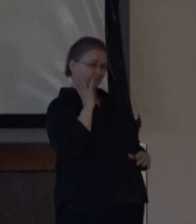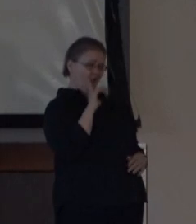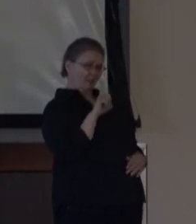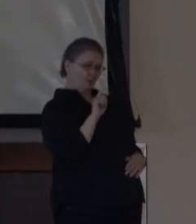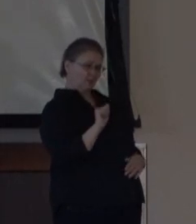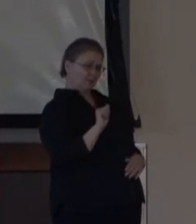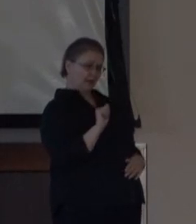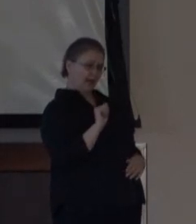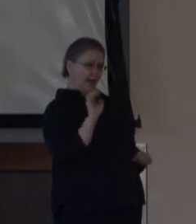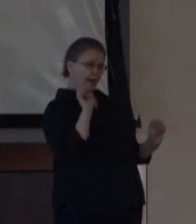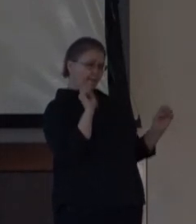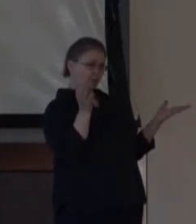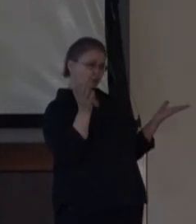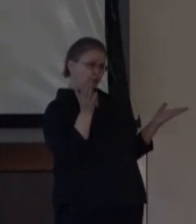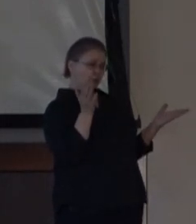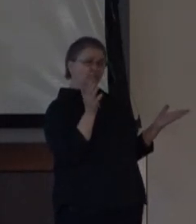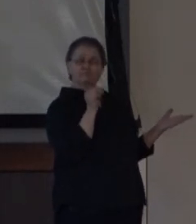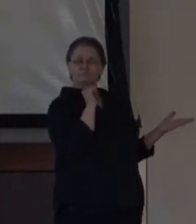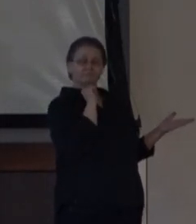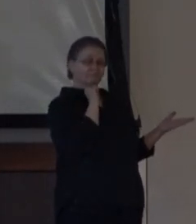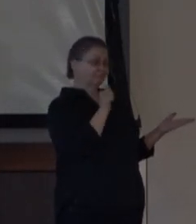in Louisiana, emergency services